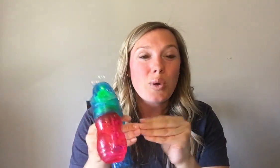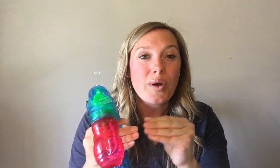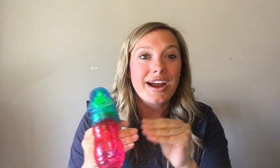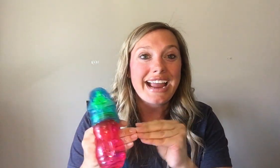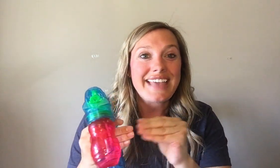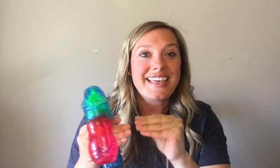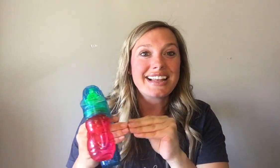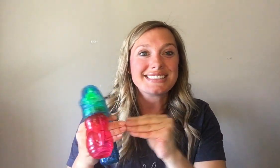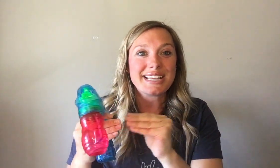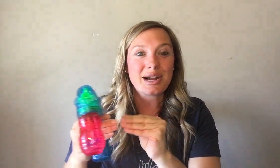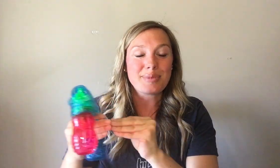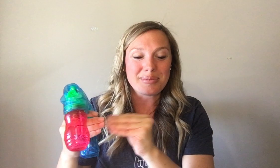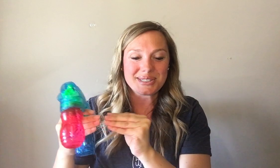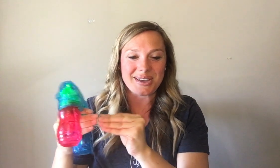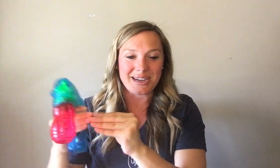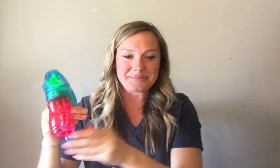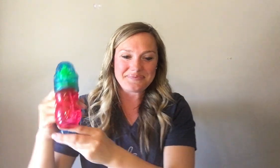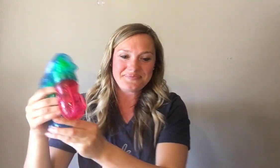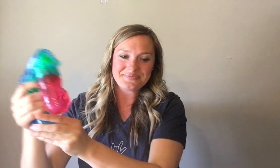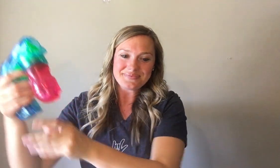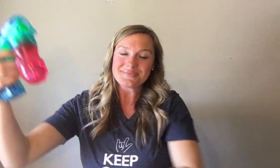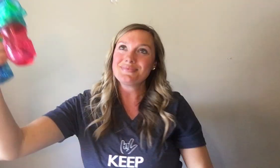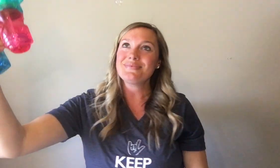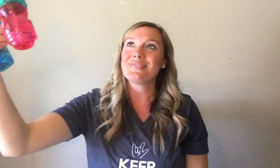more and then I'll sing our bubble song.